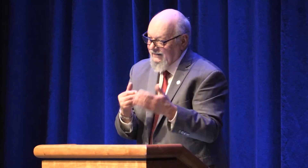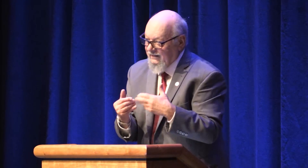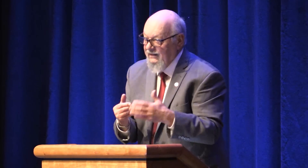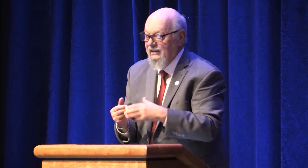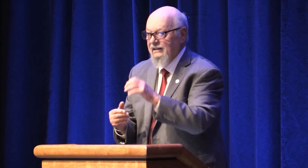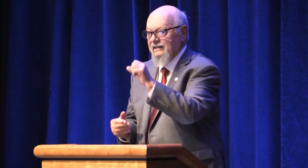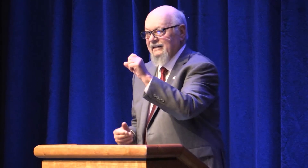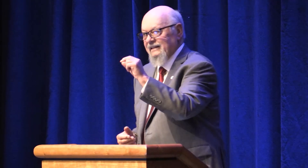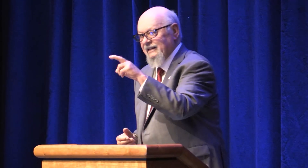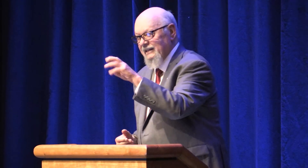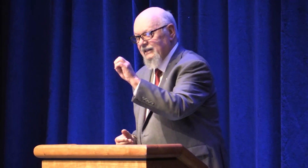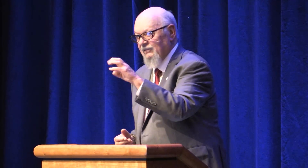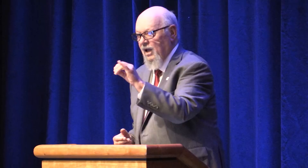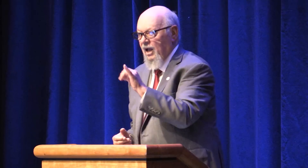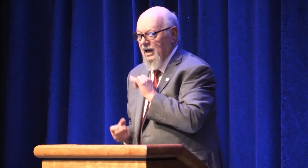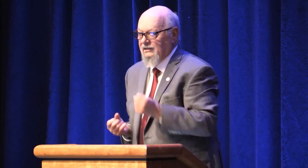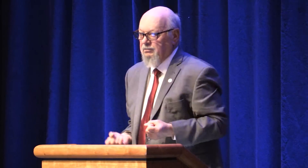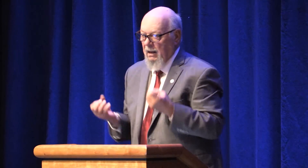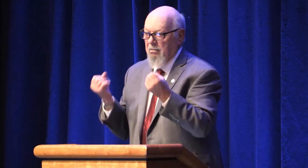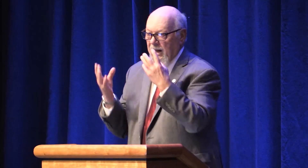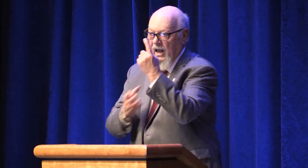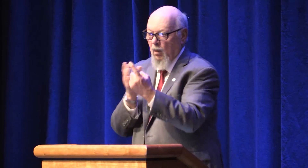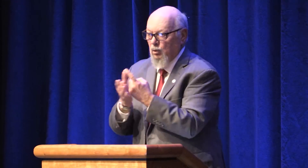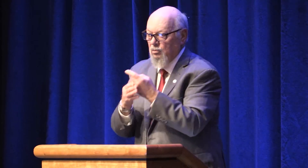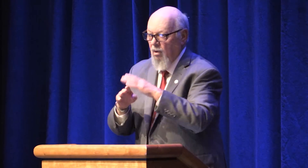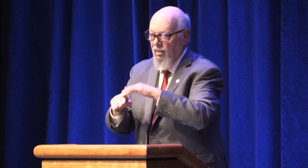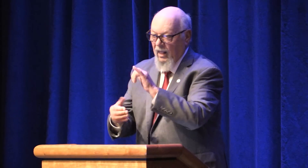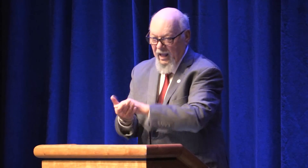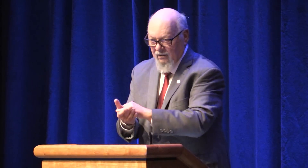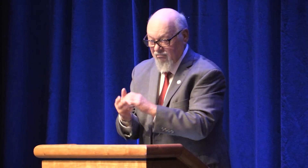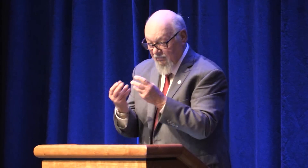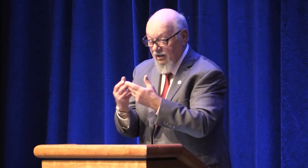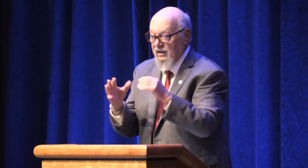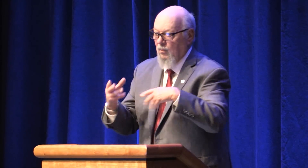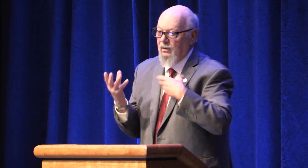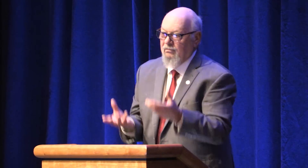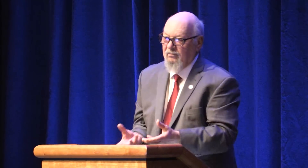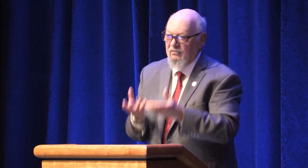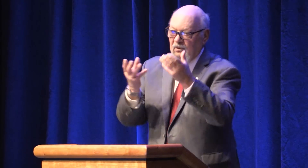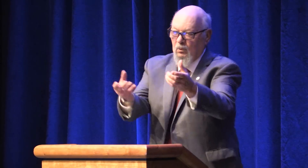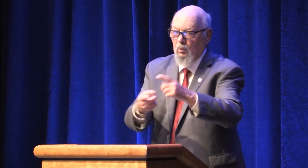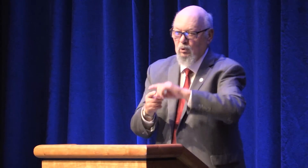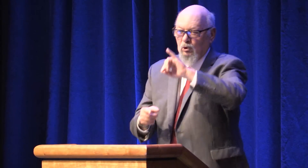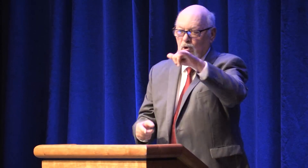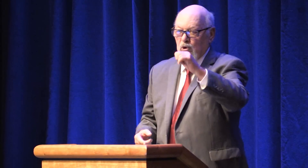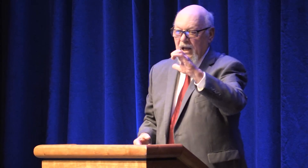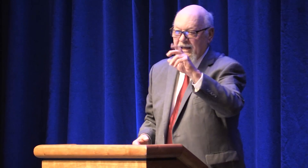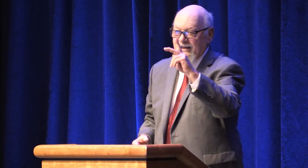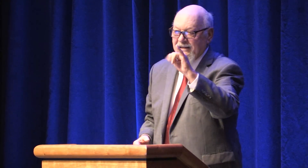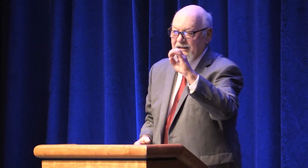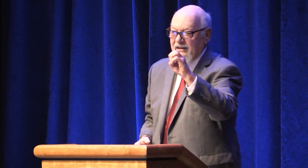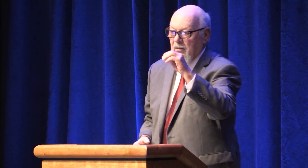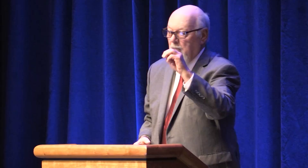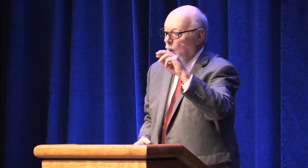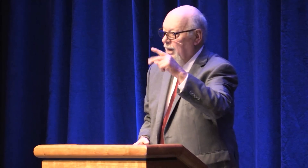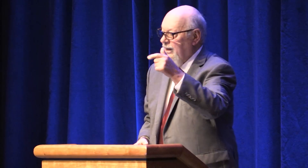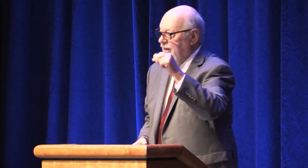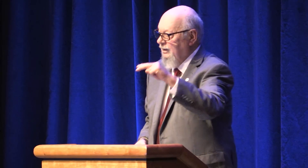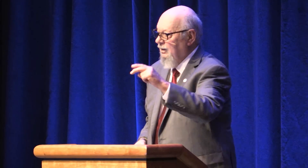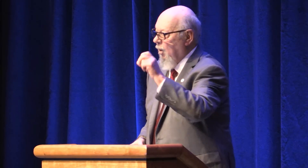30-minute long production. It wasn't easy to create all of these clips and to produce and edit the video, so Steve helped me